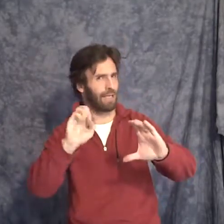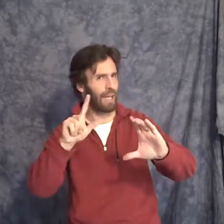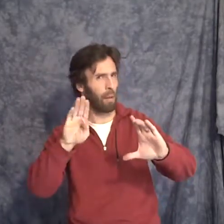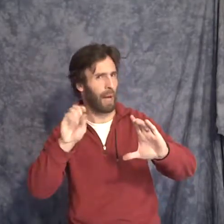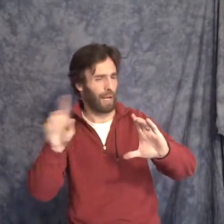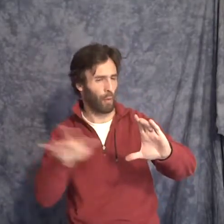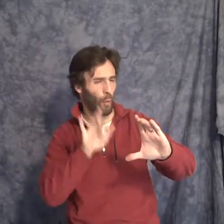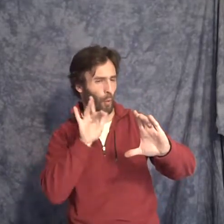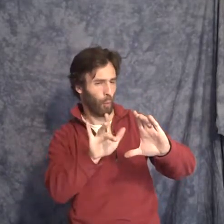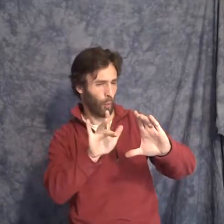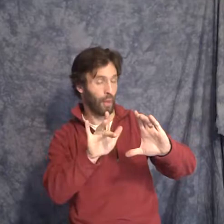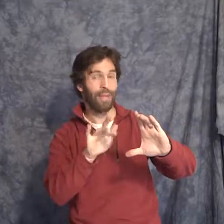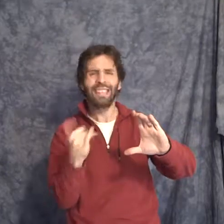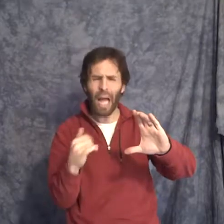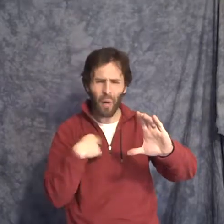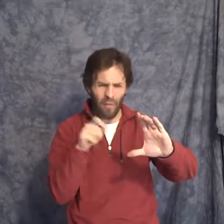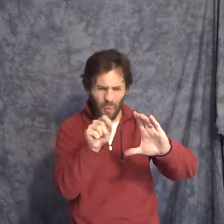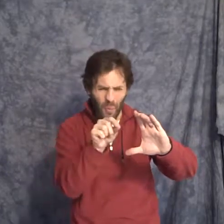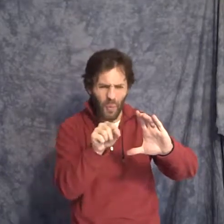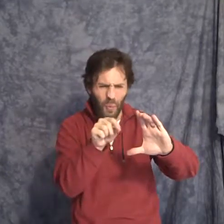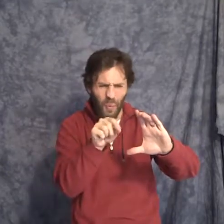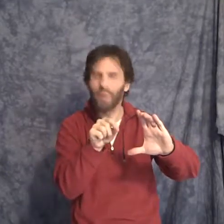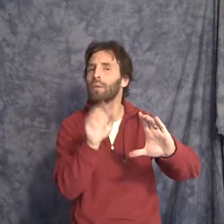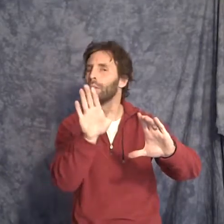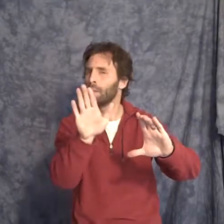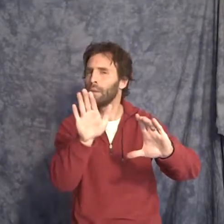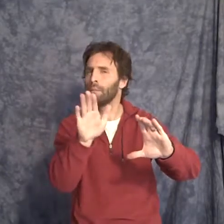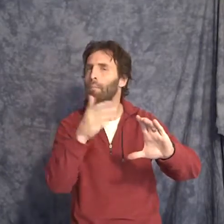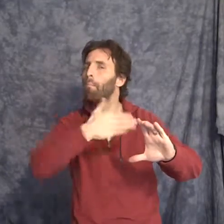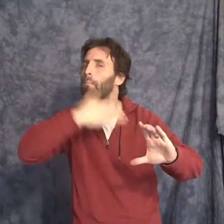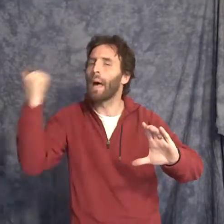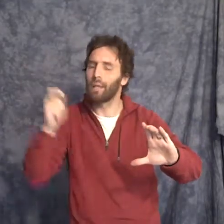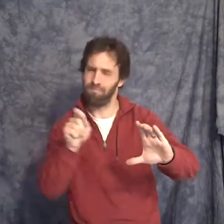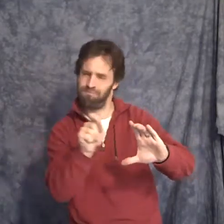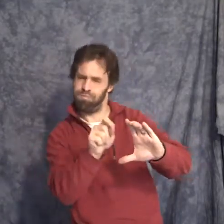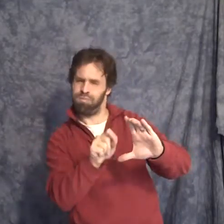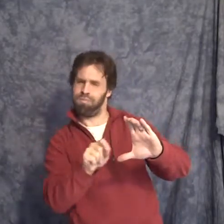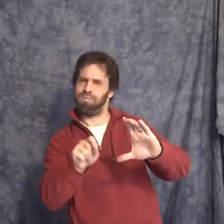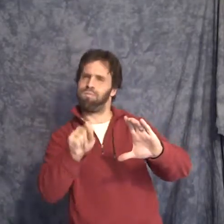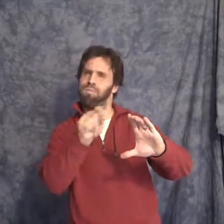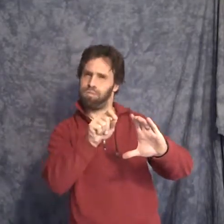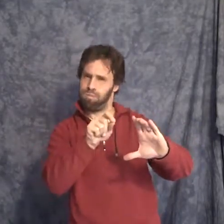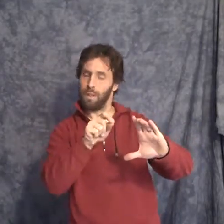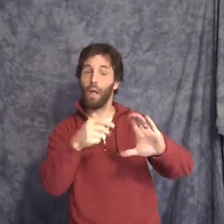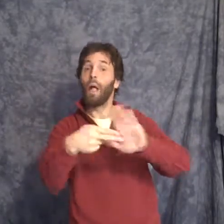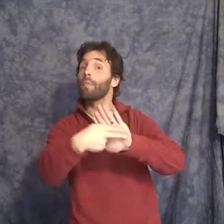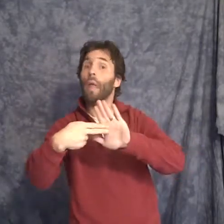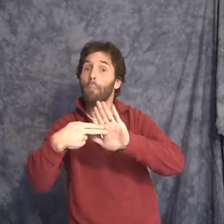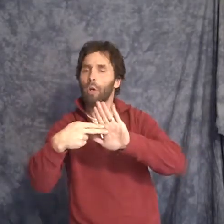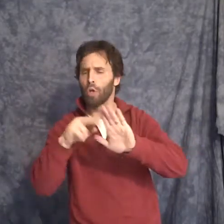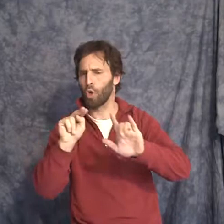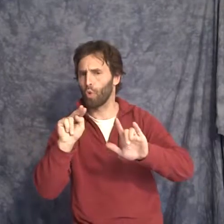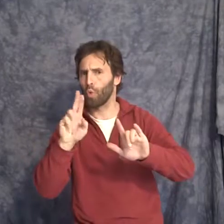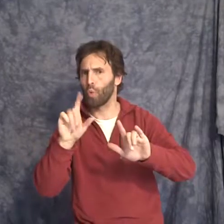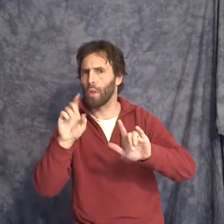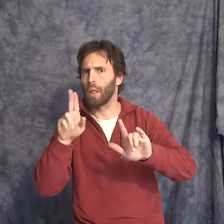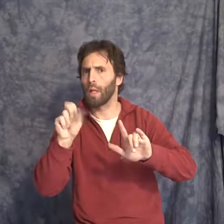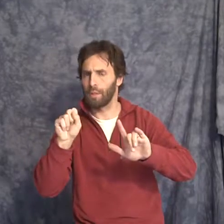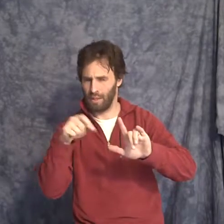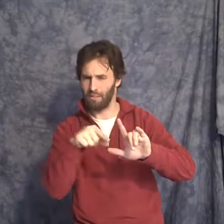little dot in there right now. I'd like you to make a little bit bigger and label it the nucleus. Right in